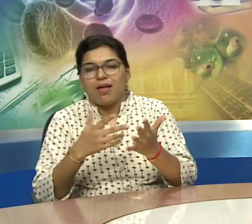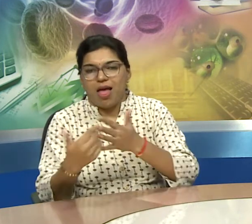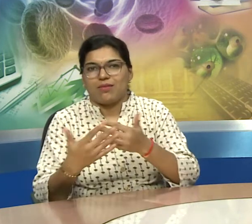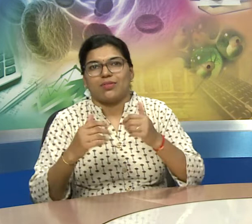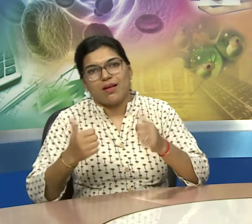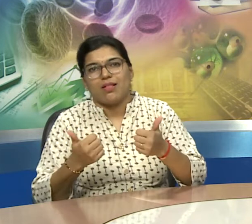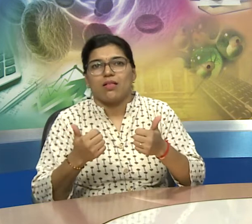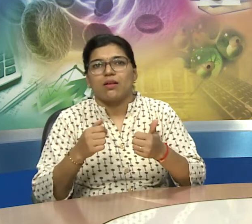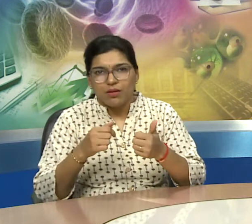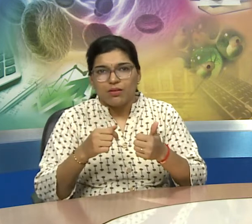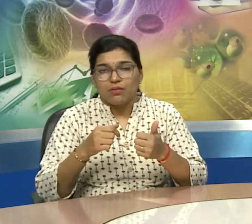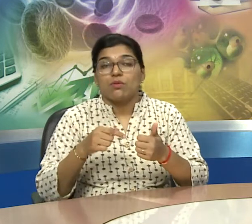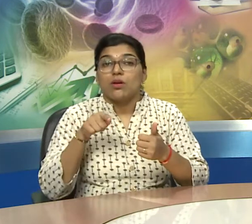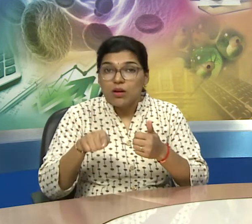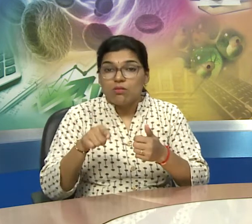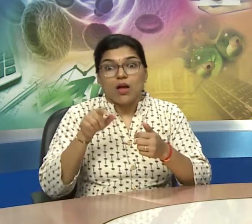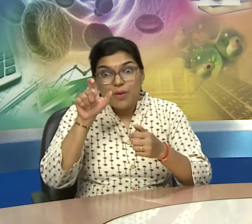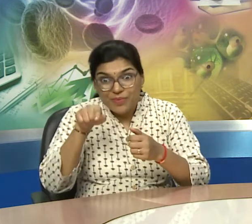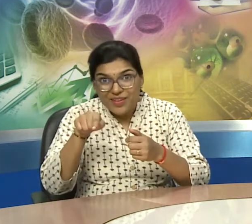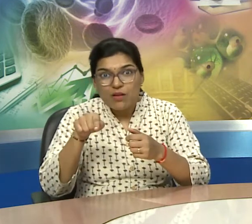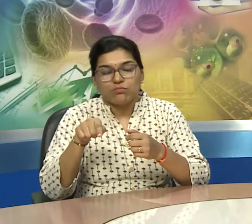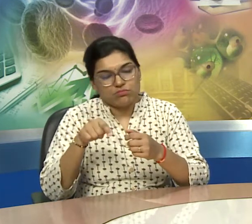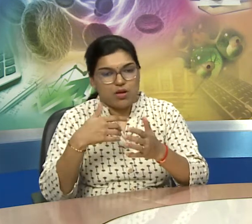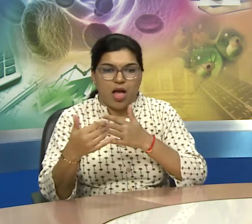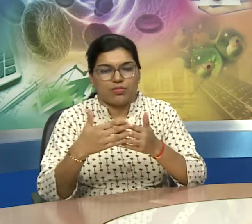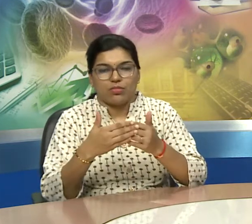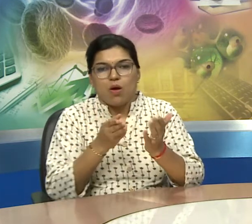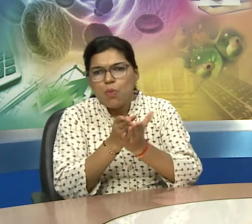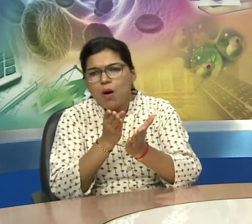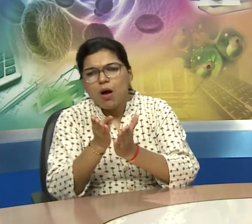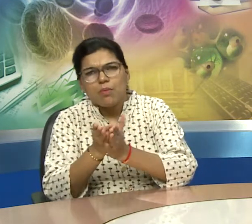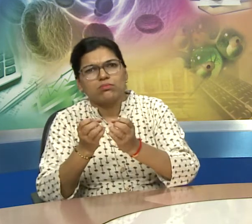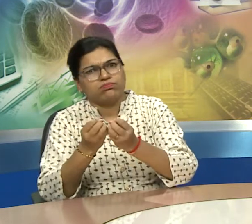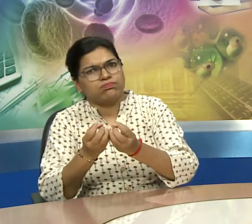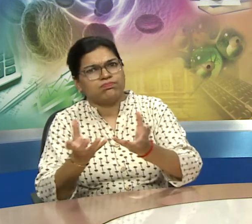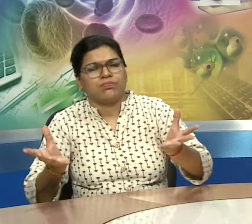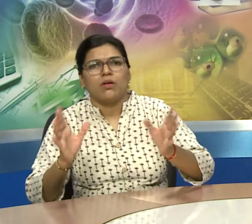goods like pottery, ornaments, etc.